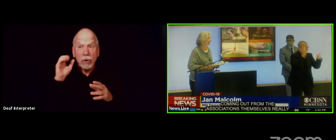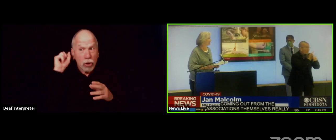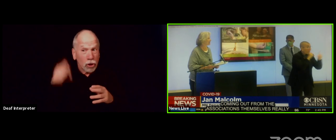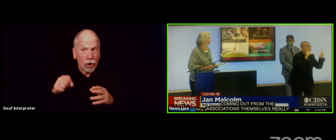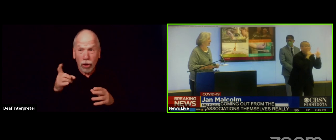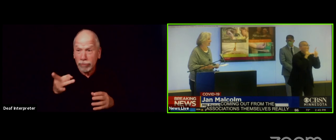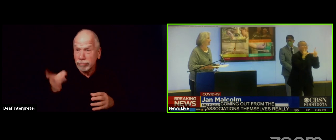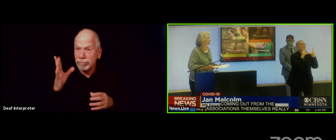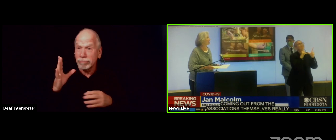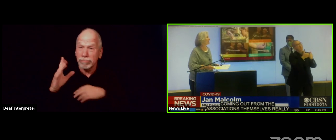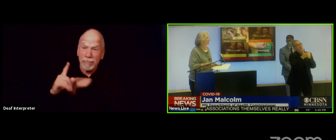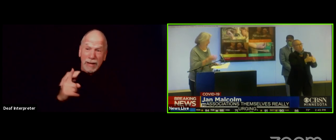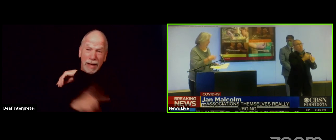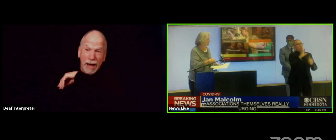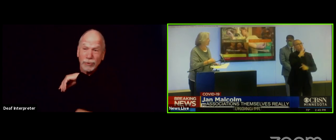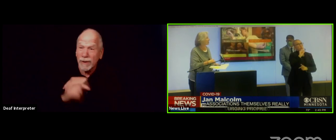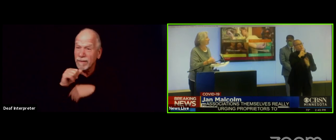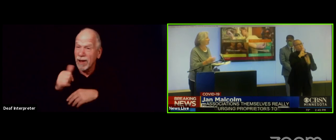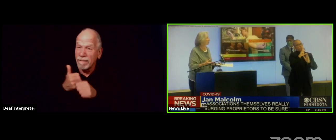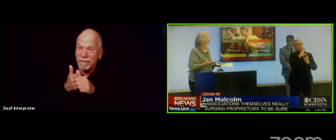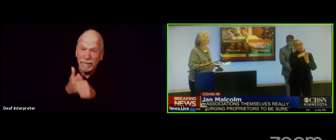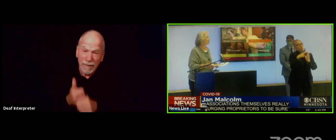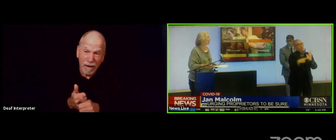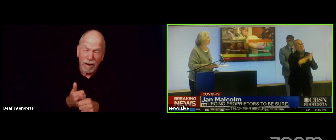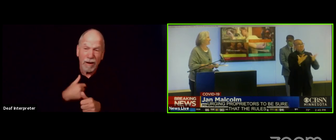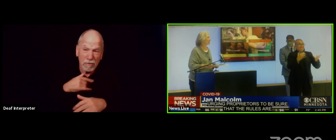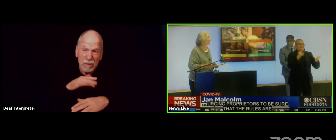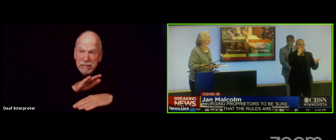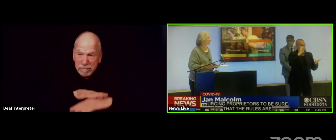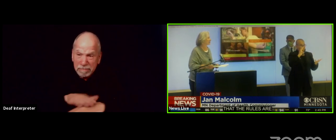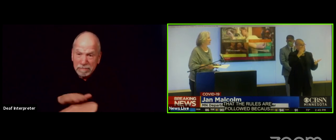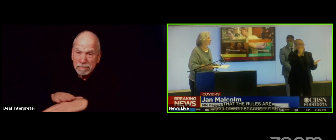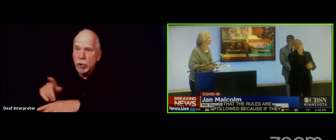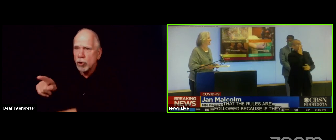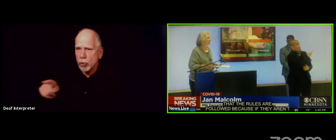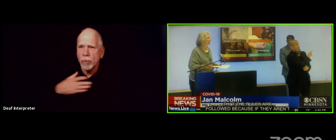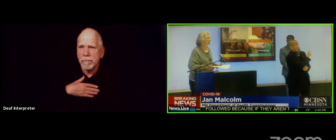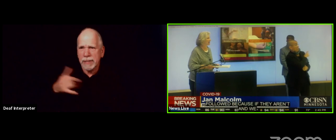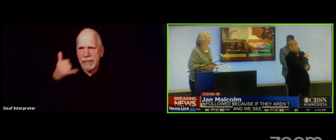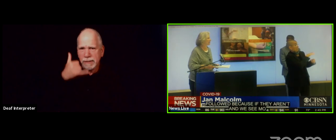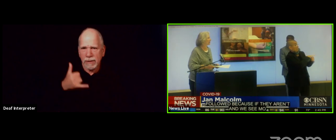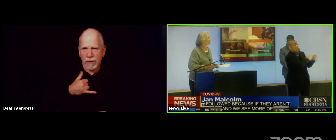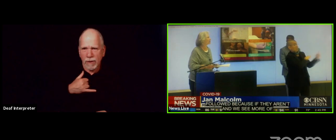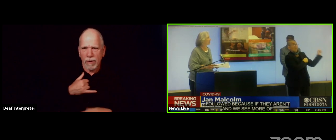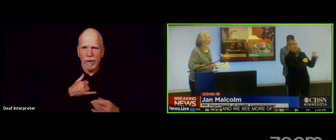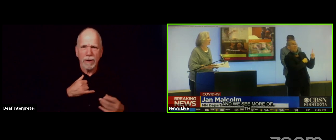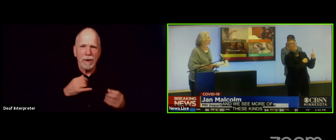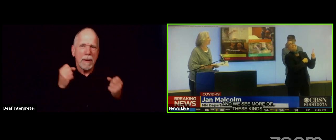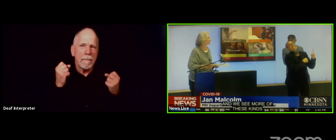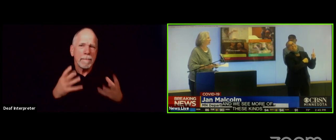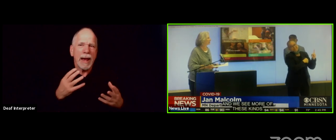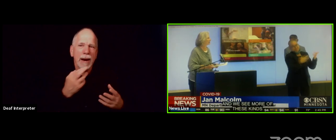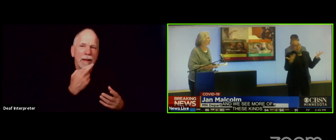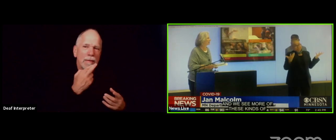followed, because if they aren't, and we see more of these kinds of clusters, that will absolutely call